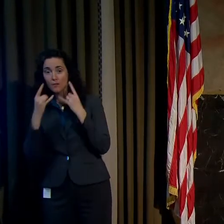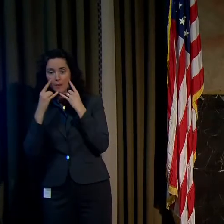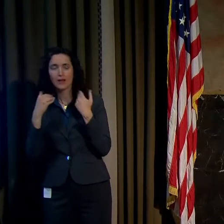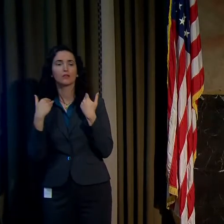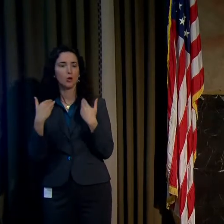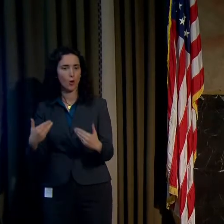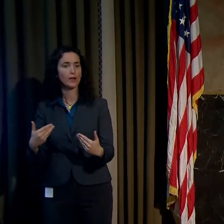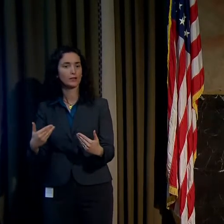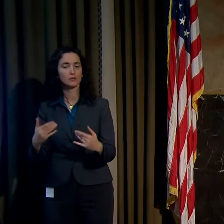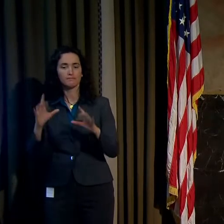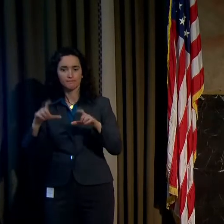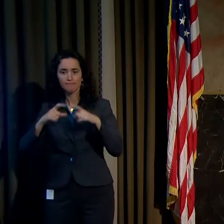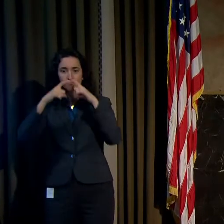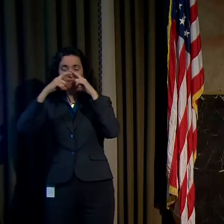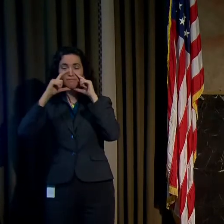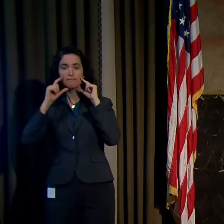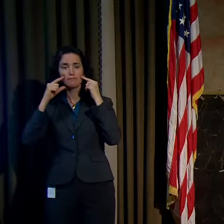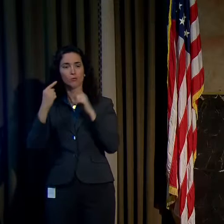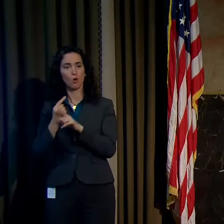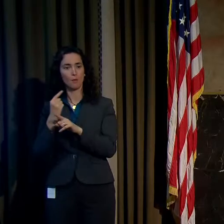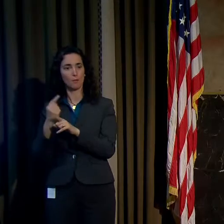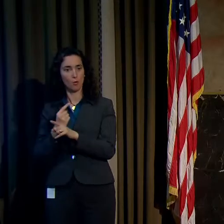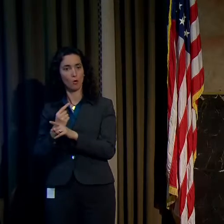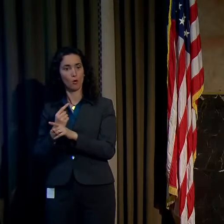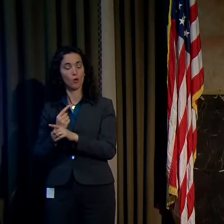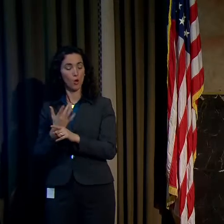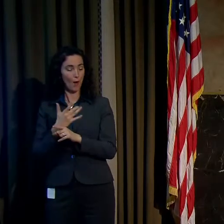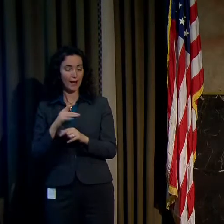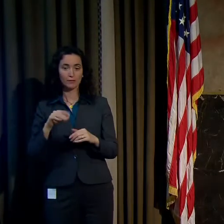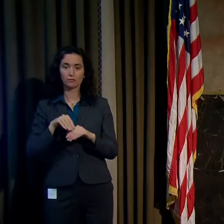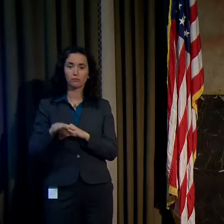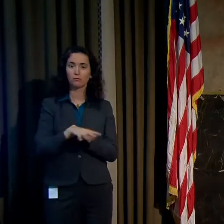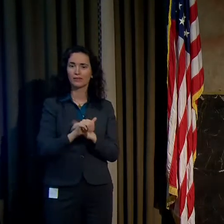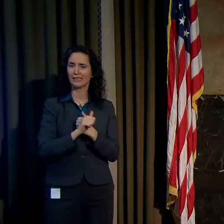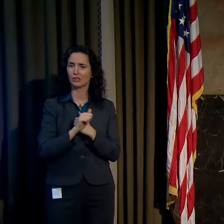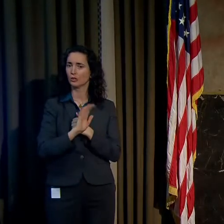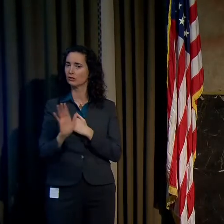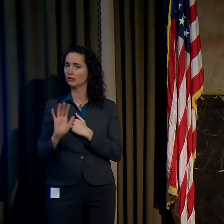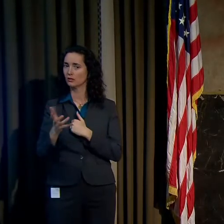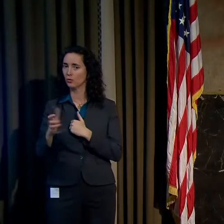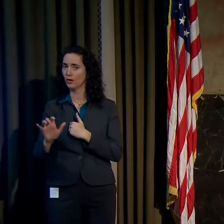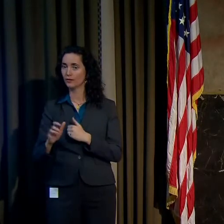mask properly should be doing so when they're in higher risk settings.